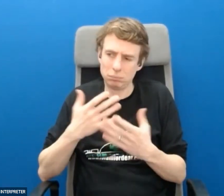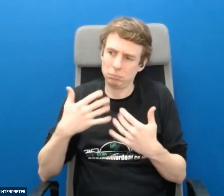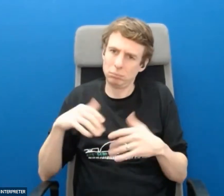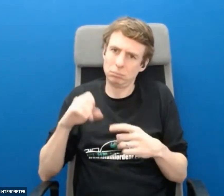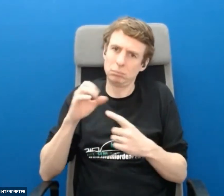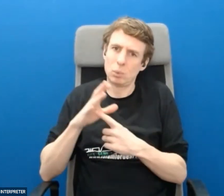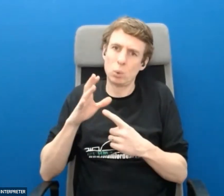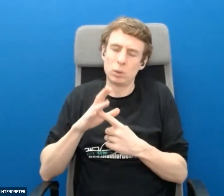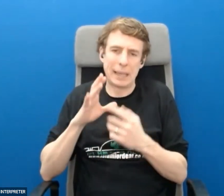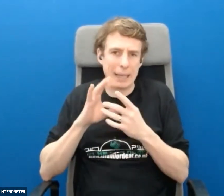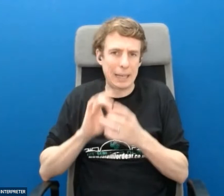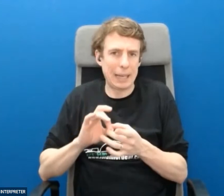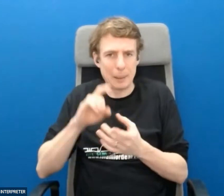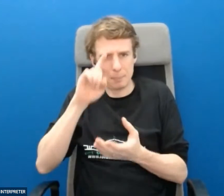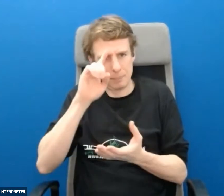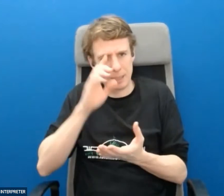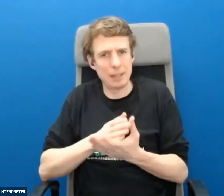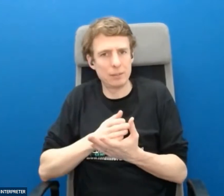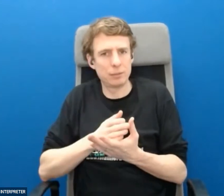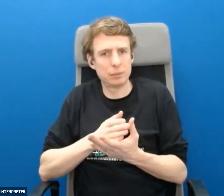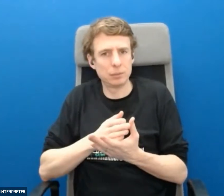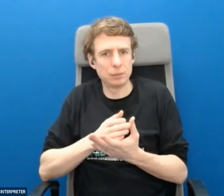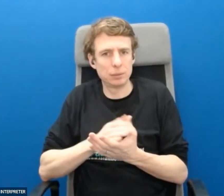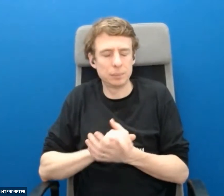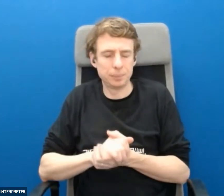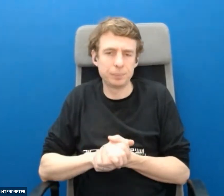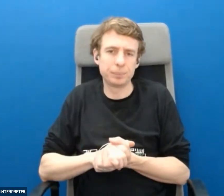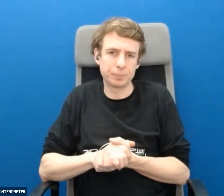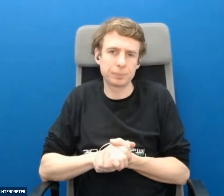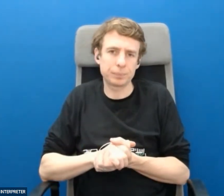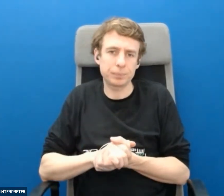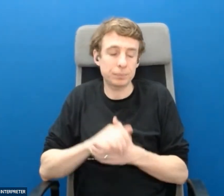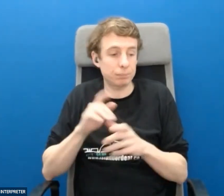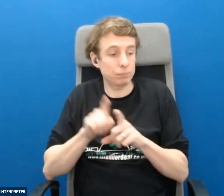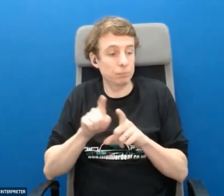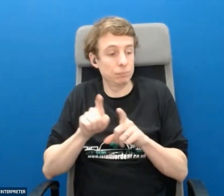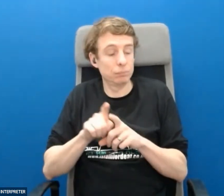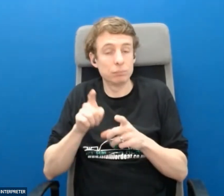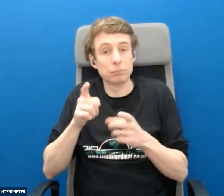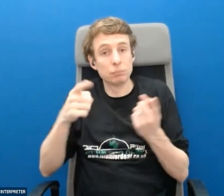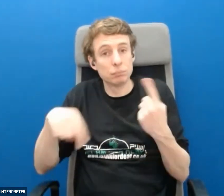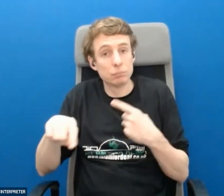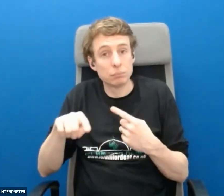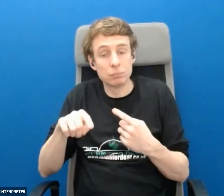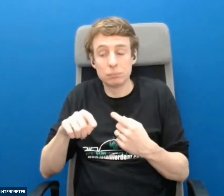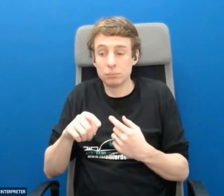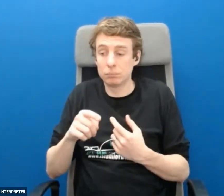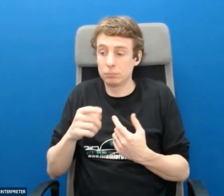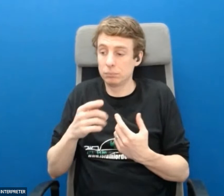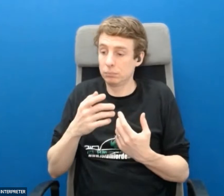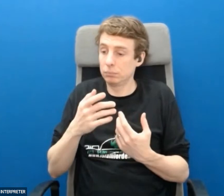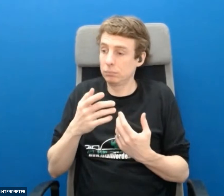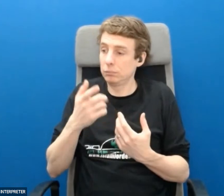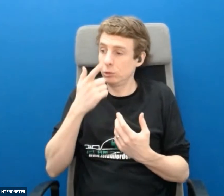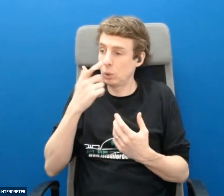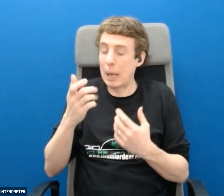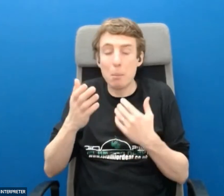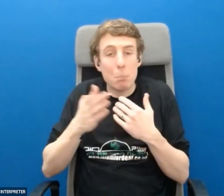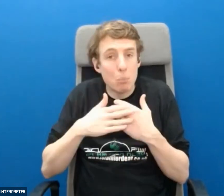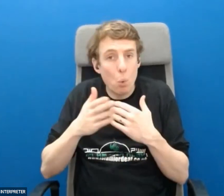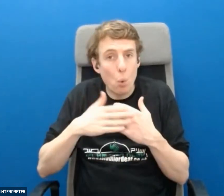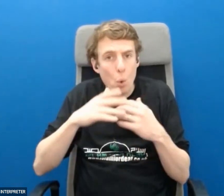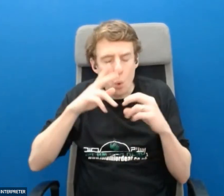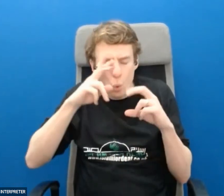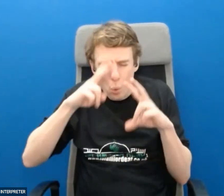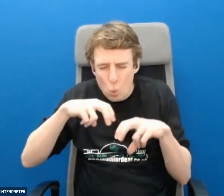a foundation for further study. So when we want to look into matters of belief,